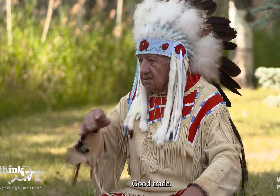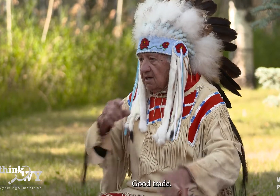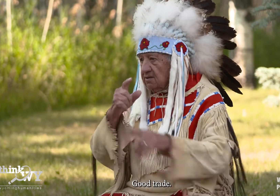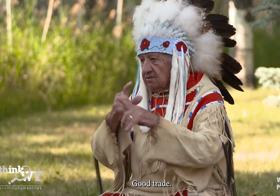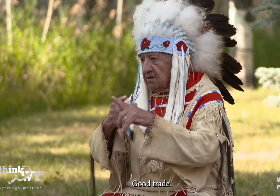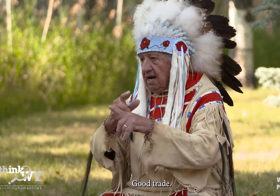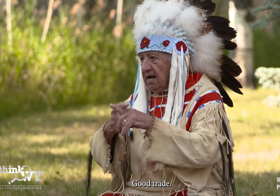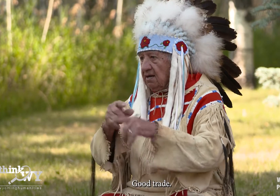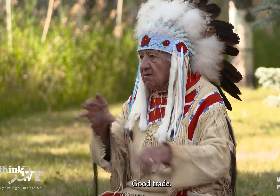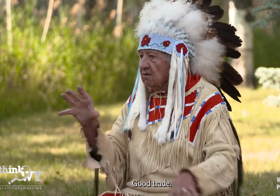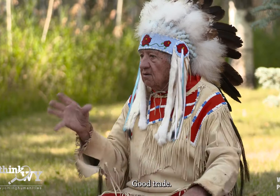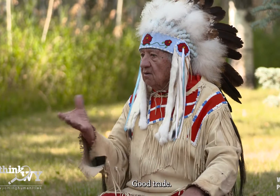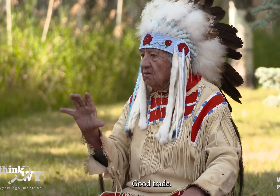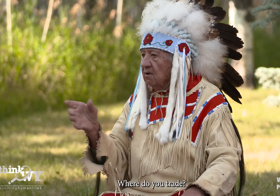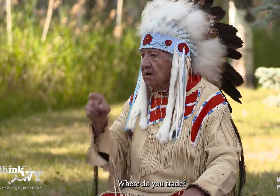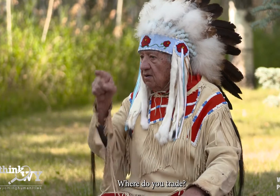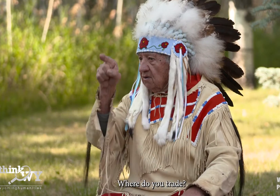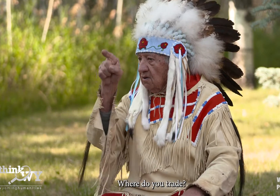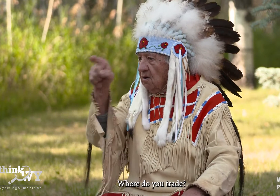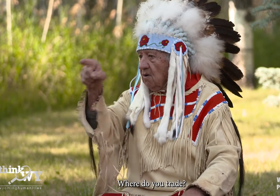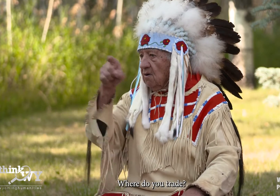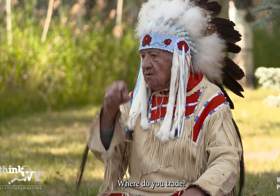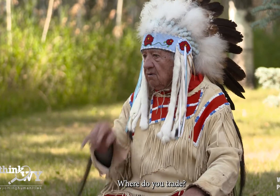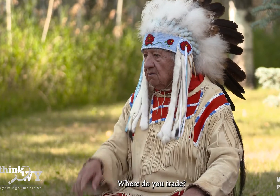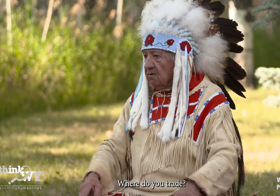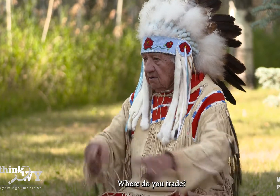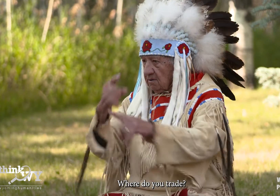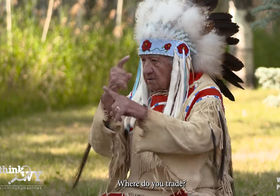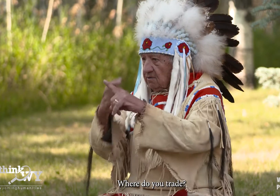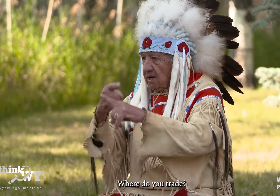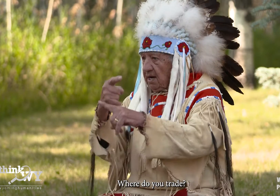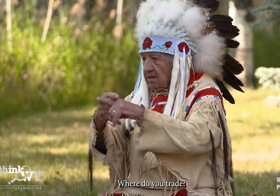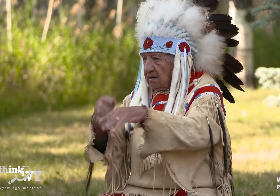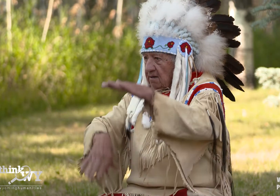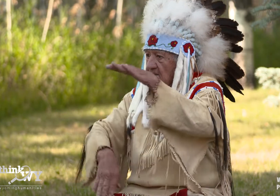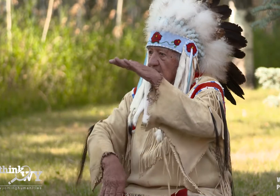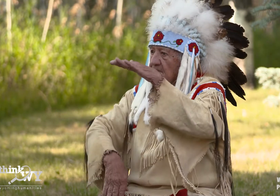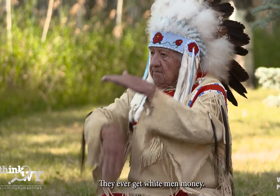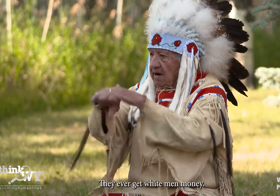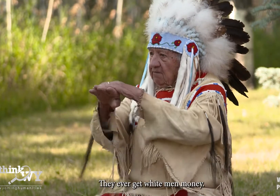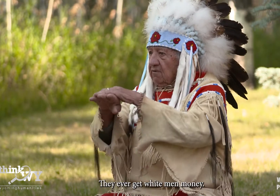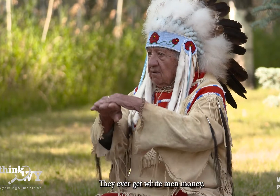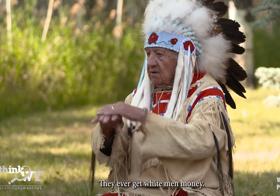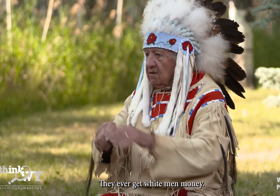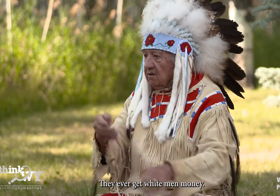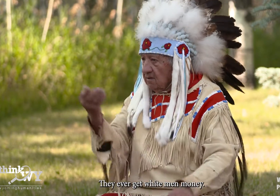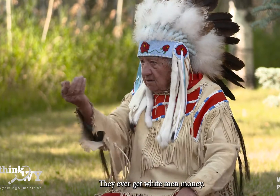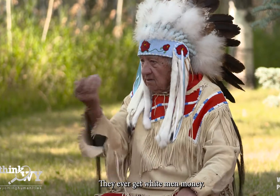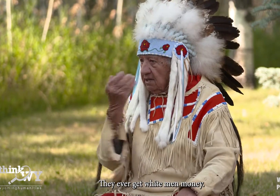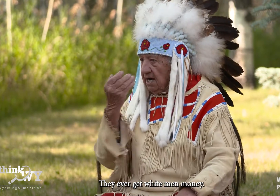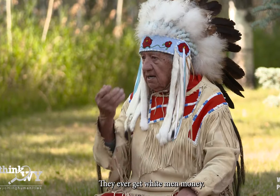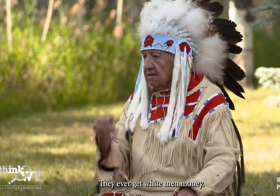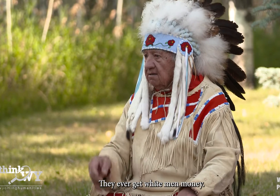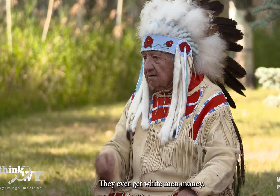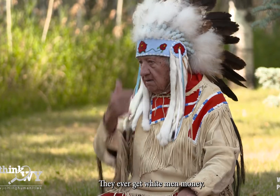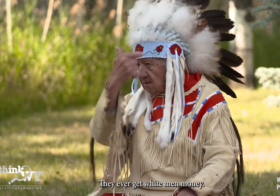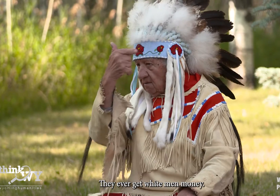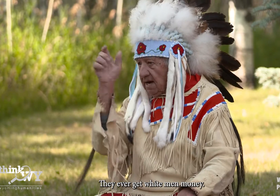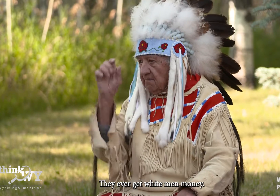good trade. Where do you trade beaver to get white